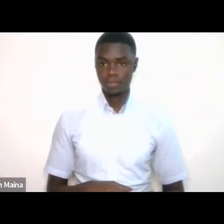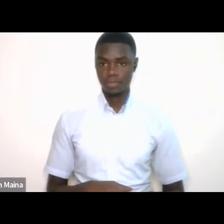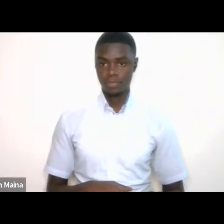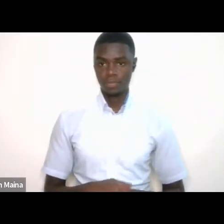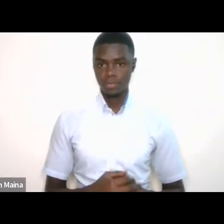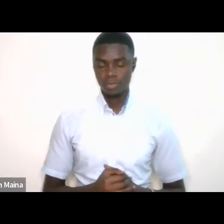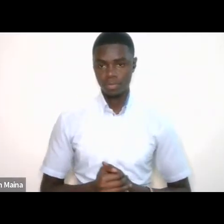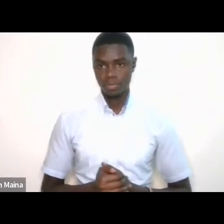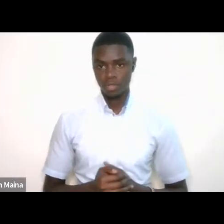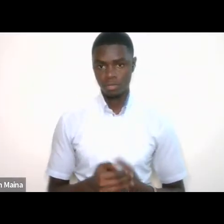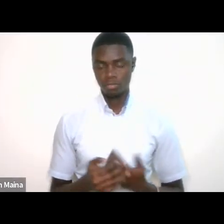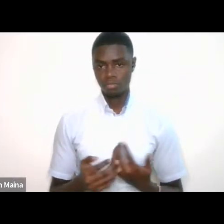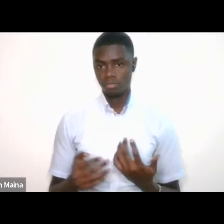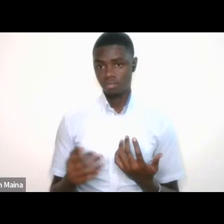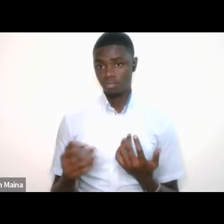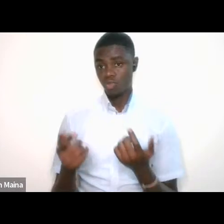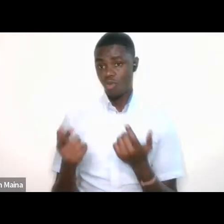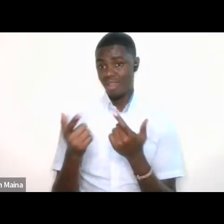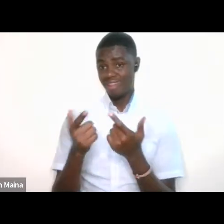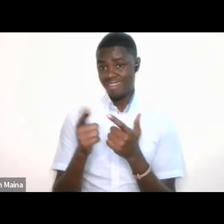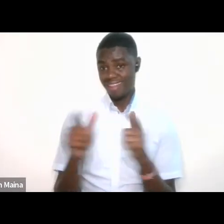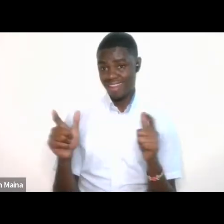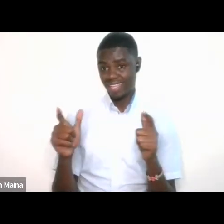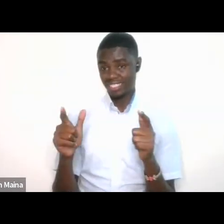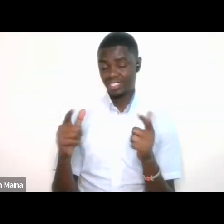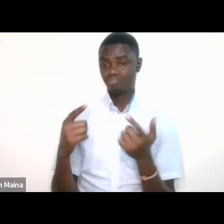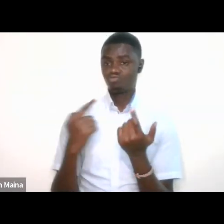So let's just talk about